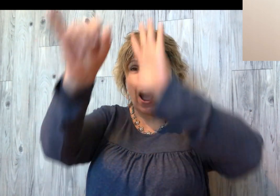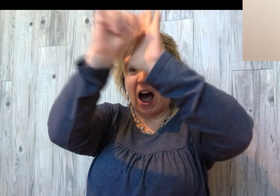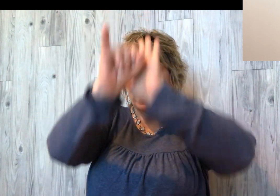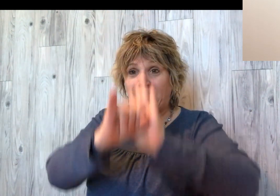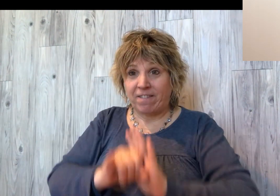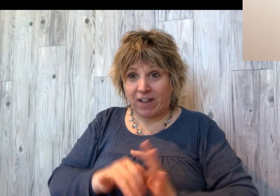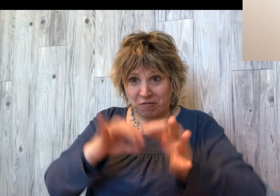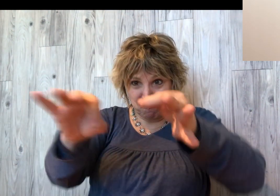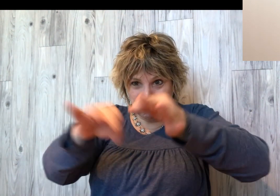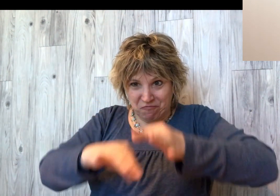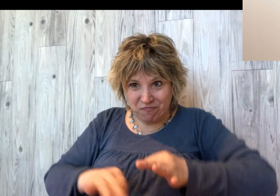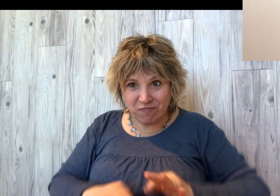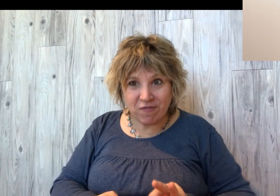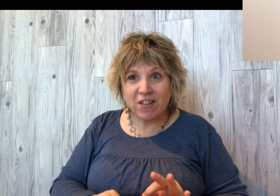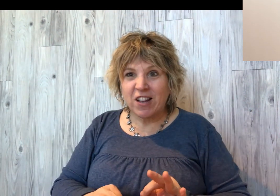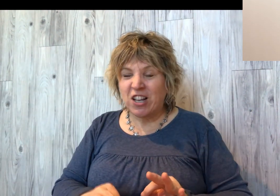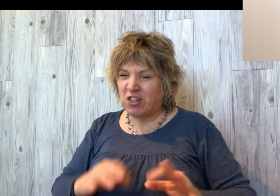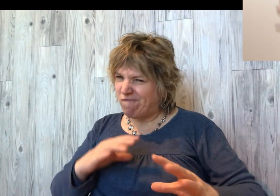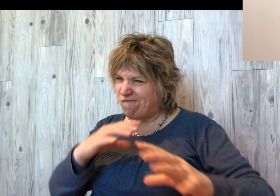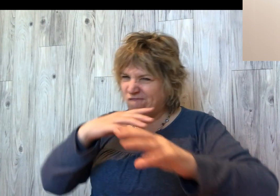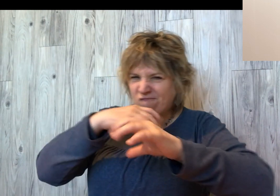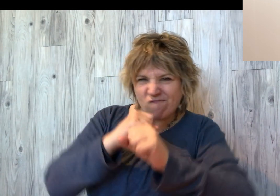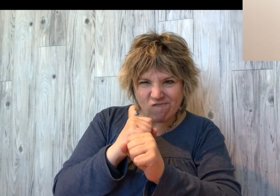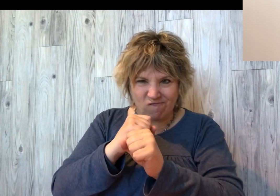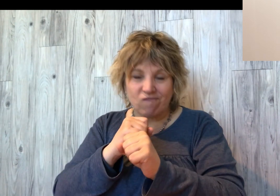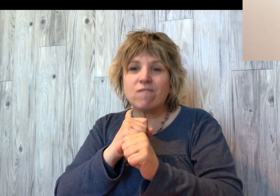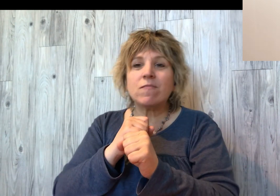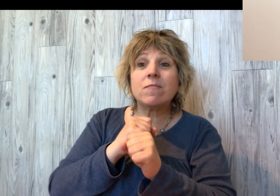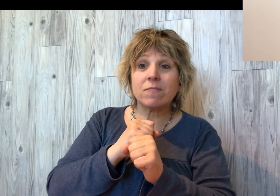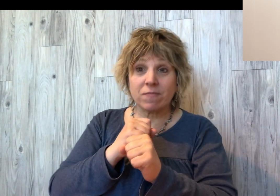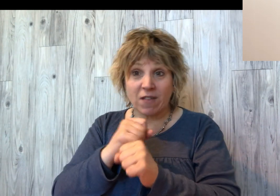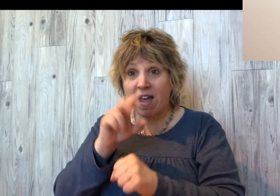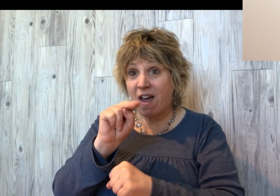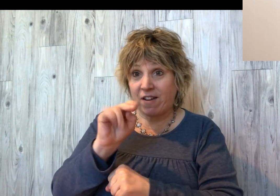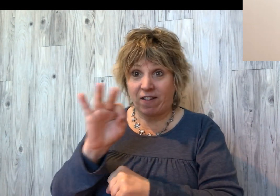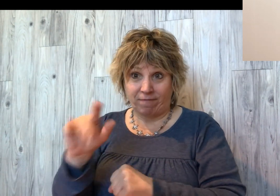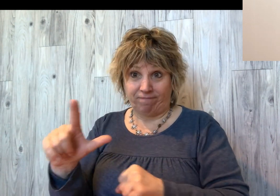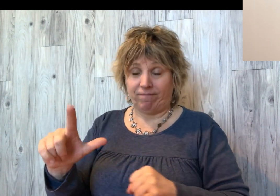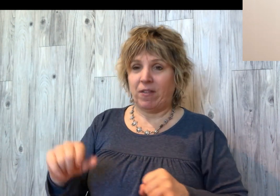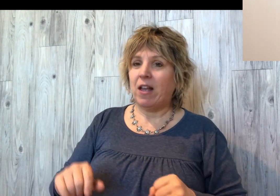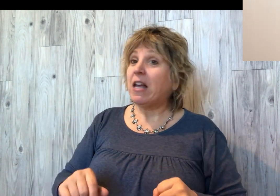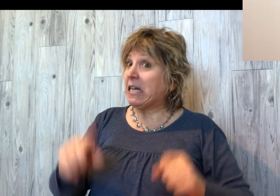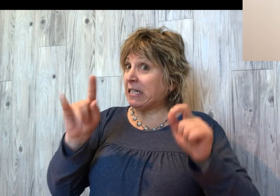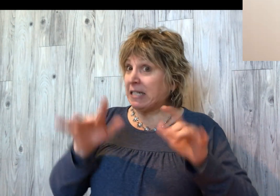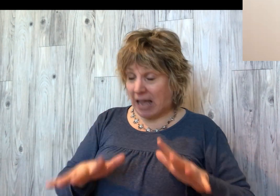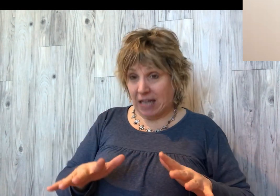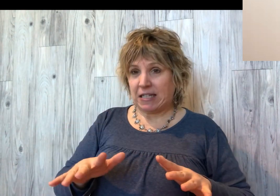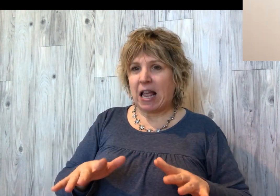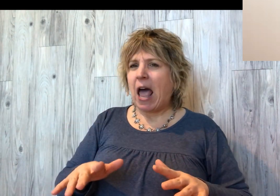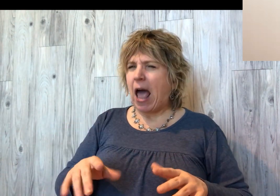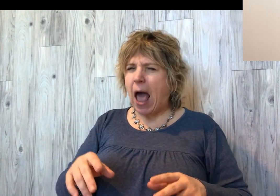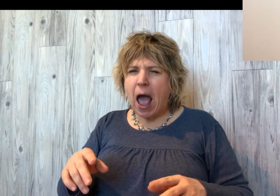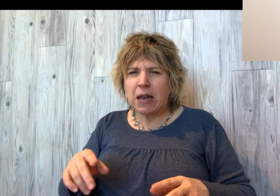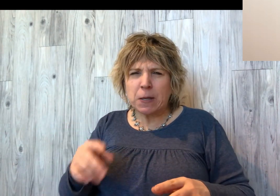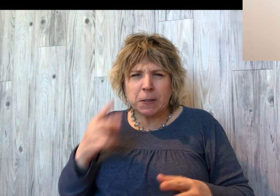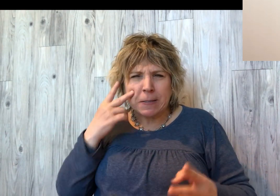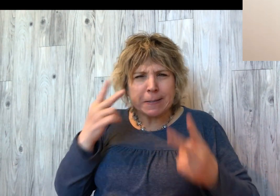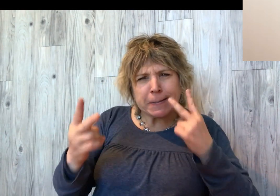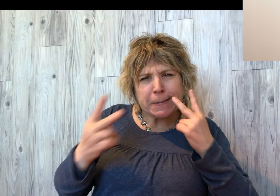all that for you today. So let's sum it all up. Let's take a test. Forget the NFL for a second. Let's take a test and